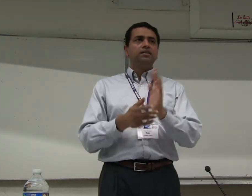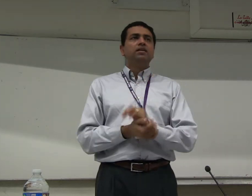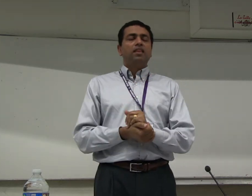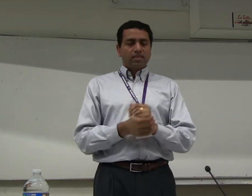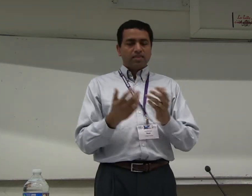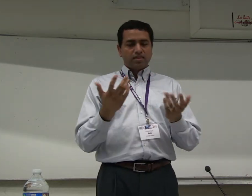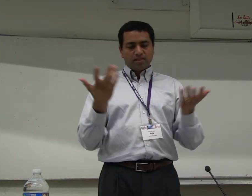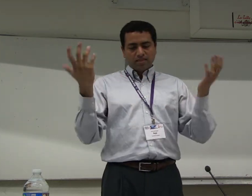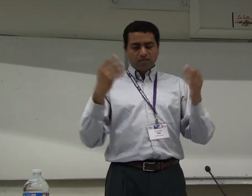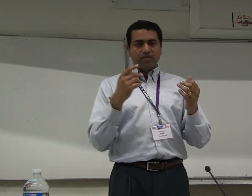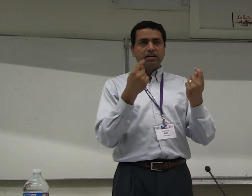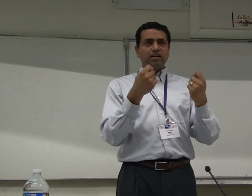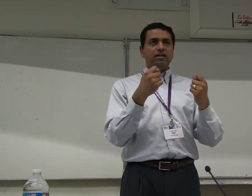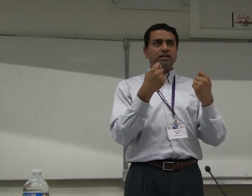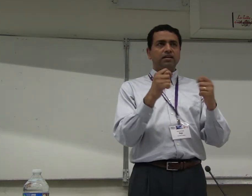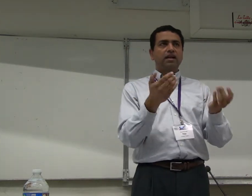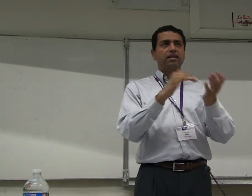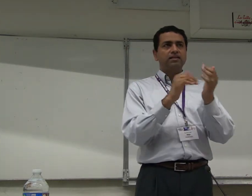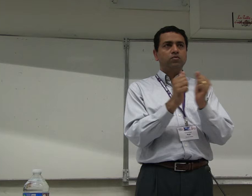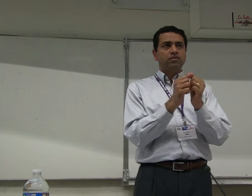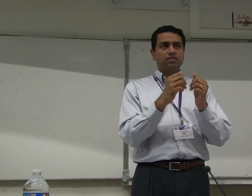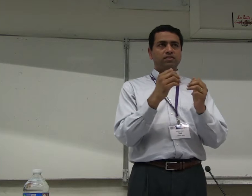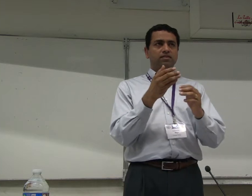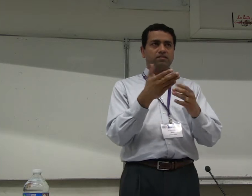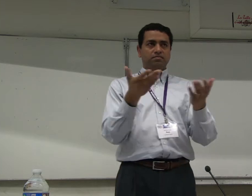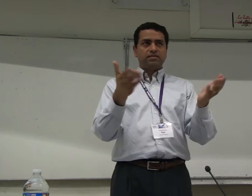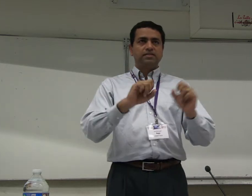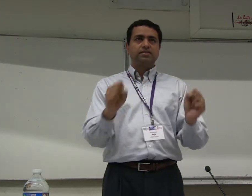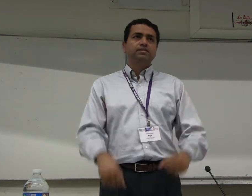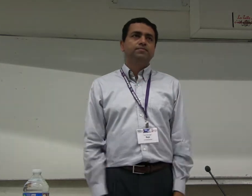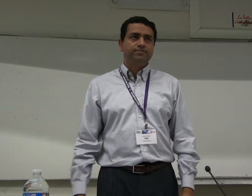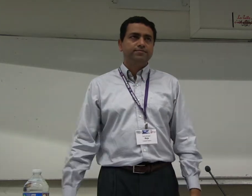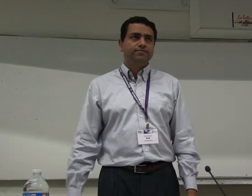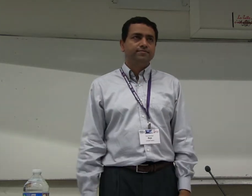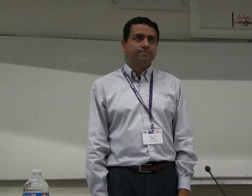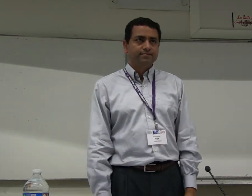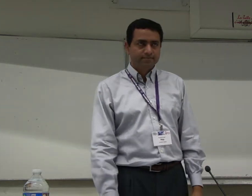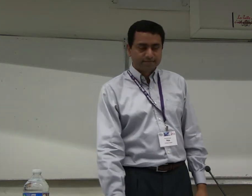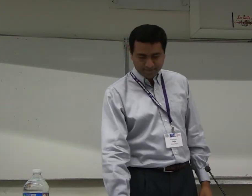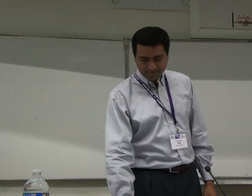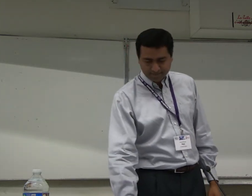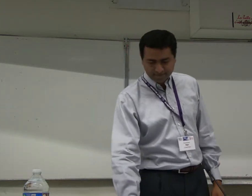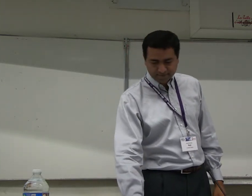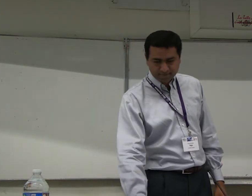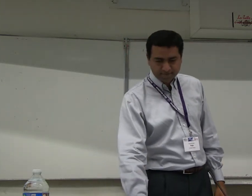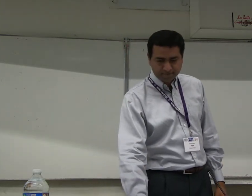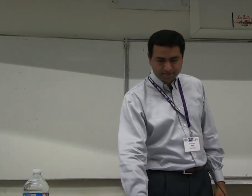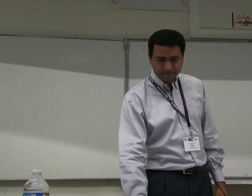And look at the type of combinations we would need to change sounds into haptic patterns.